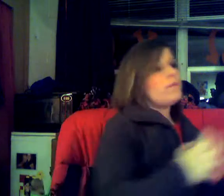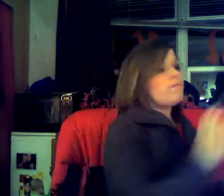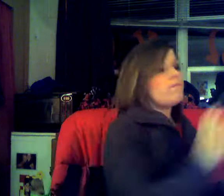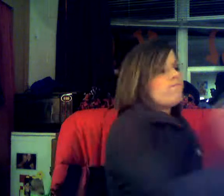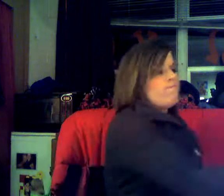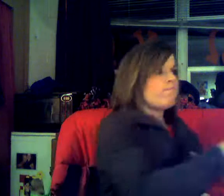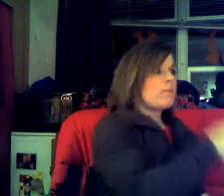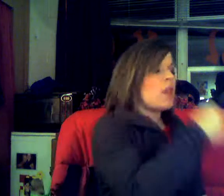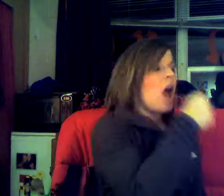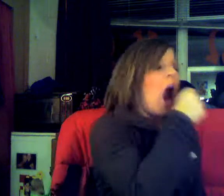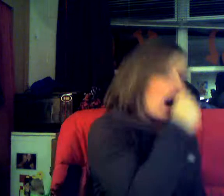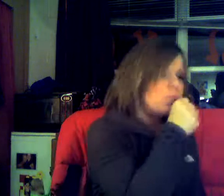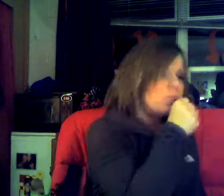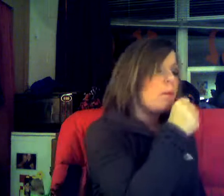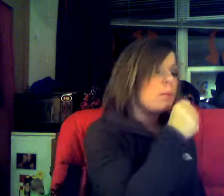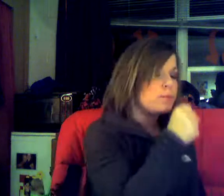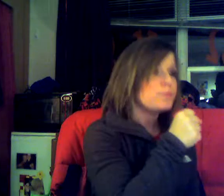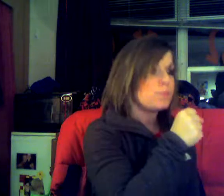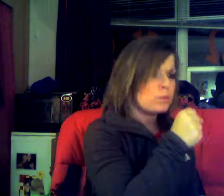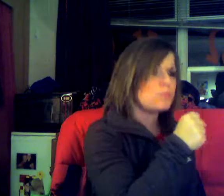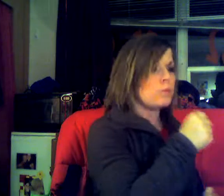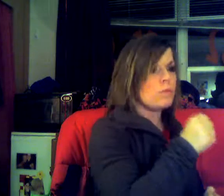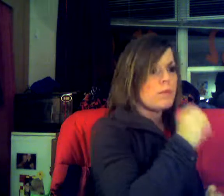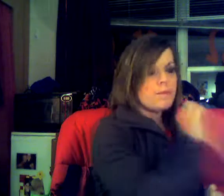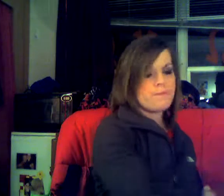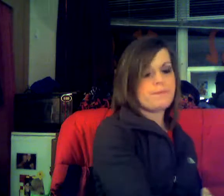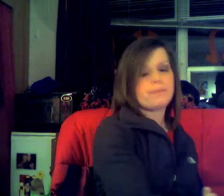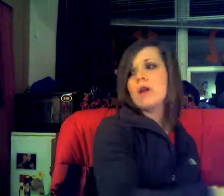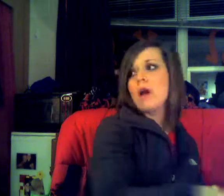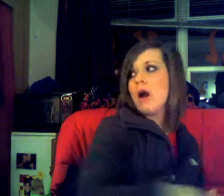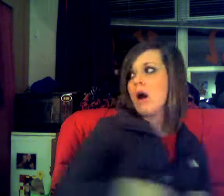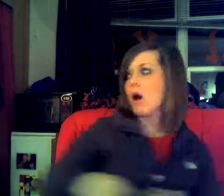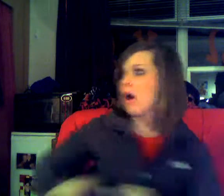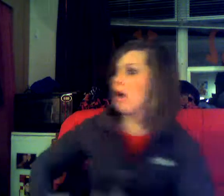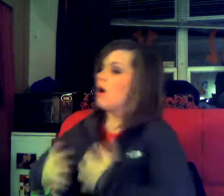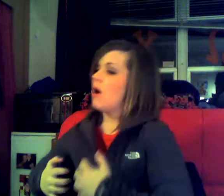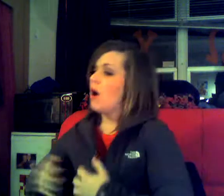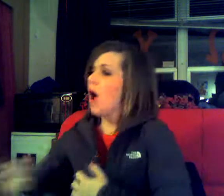and take a bite. The man is furious and shoves it into his mouth.